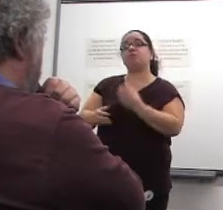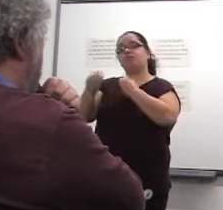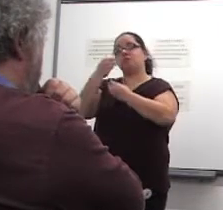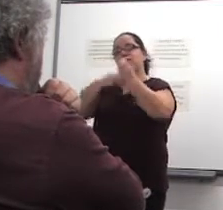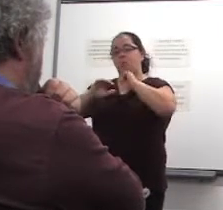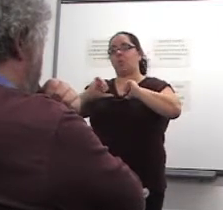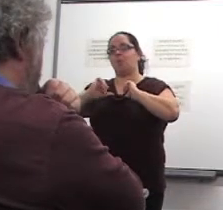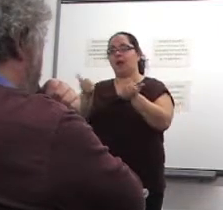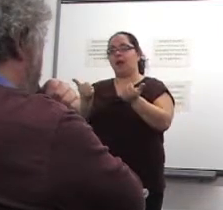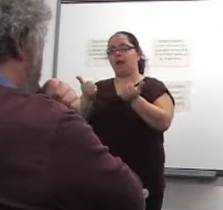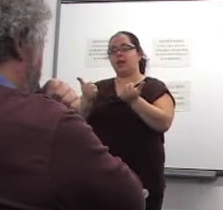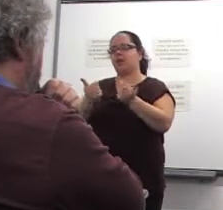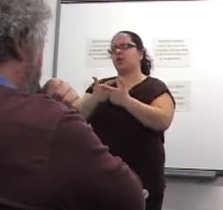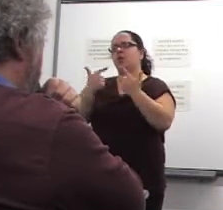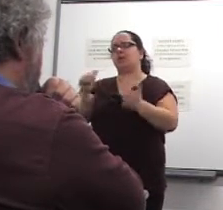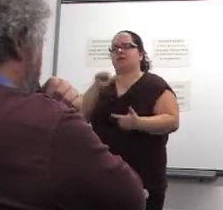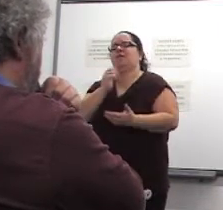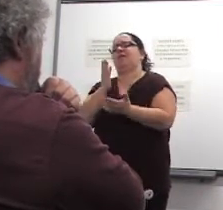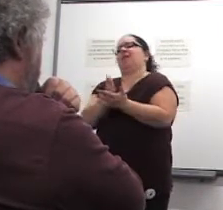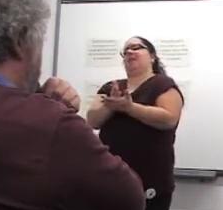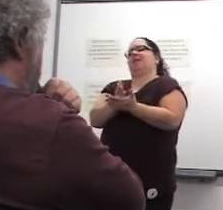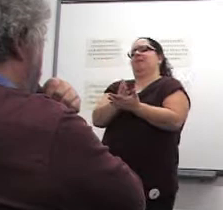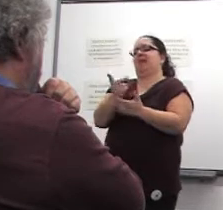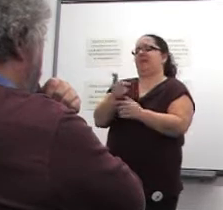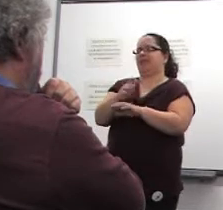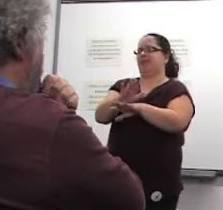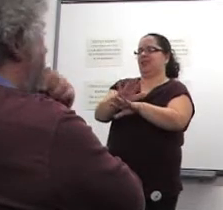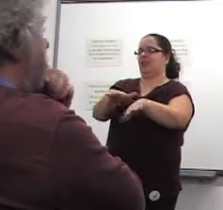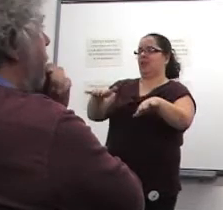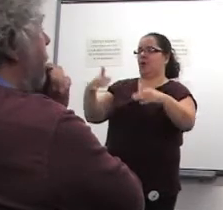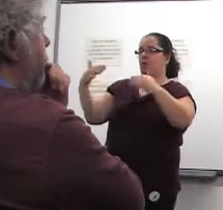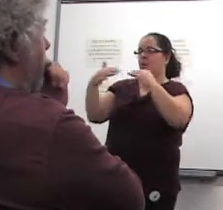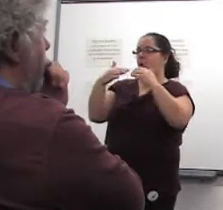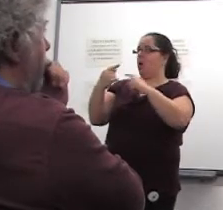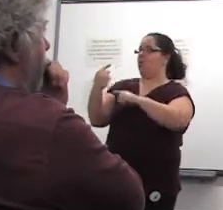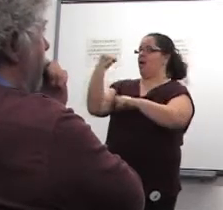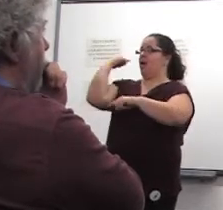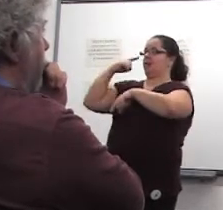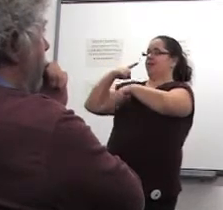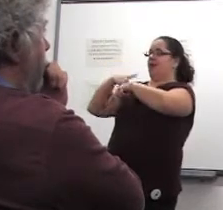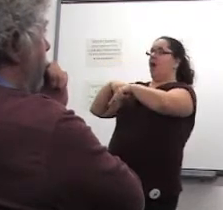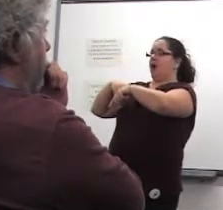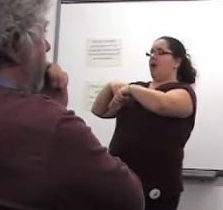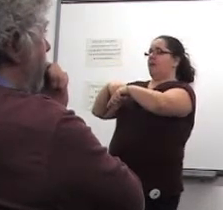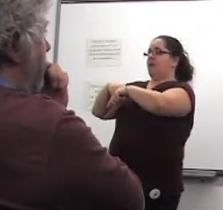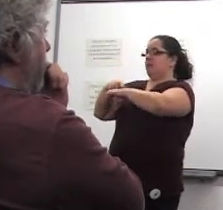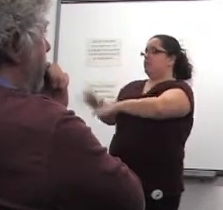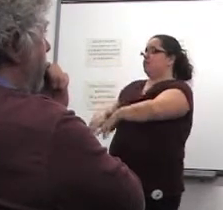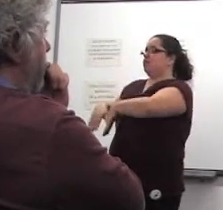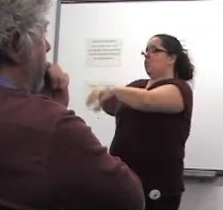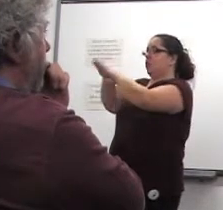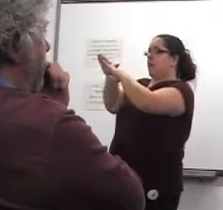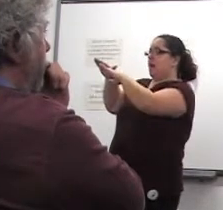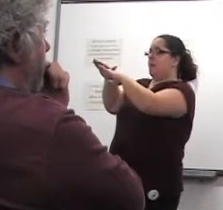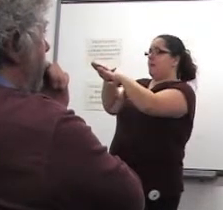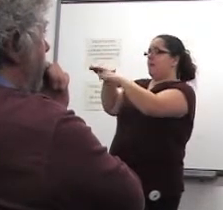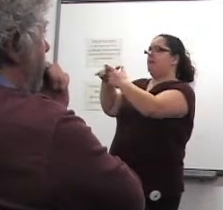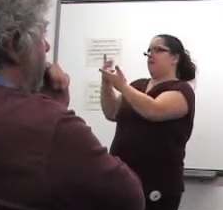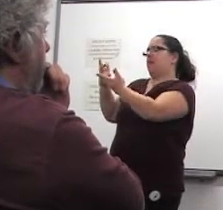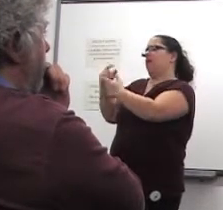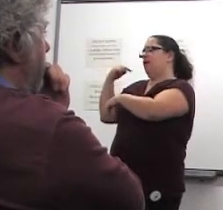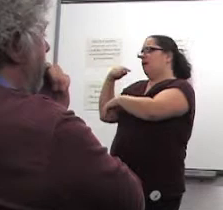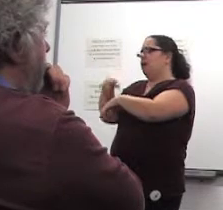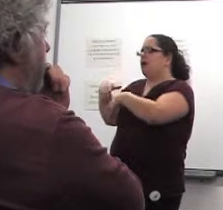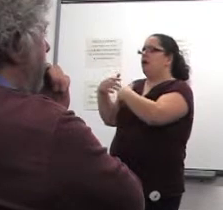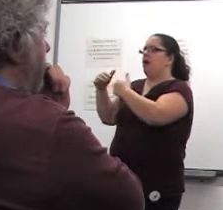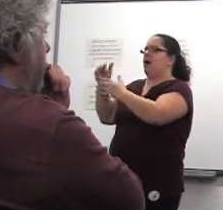well. Too much meat, of course, but the children of the war generation were brought up by those with memories of a